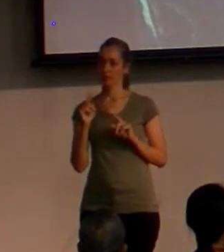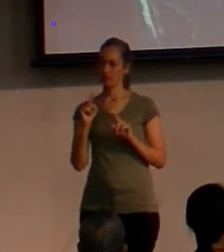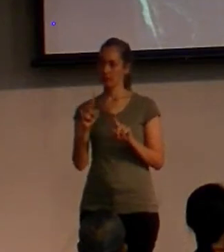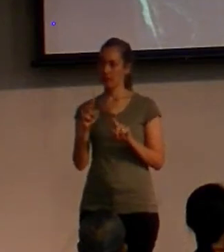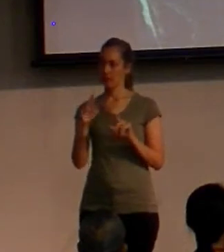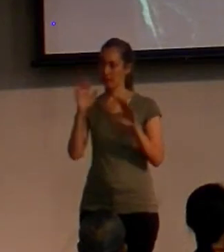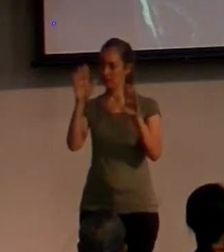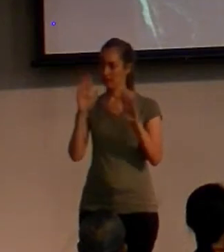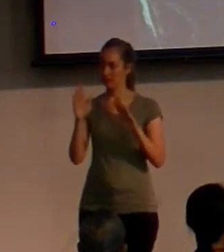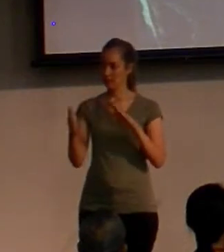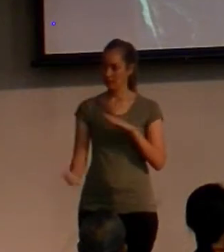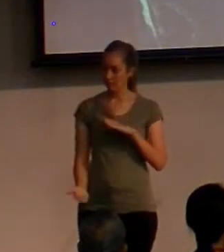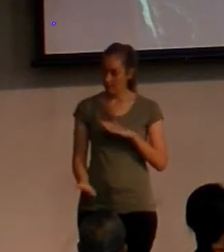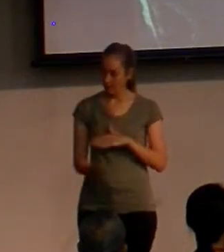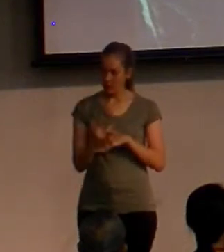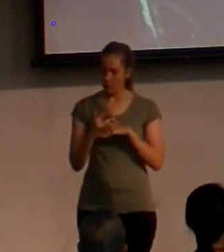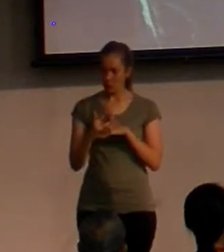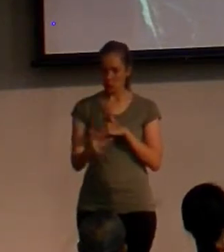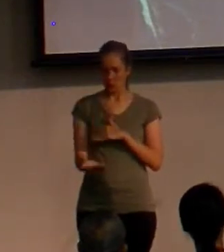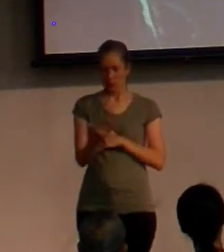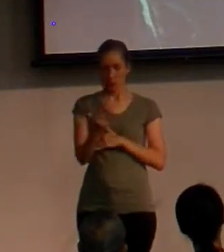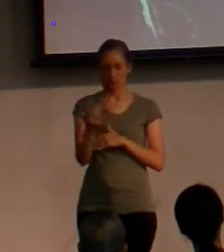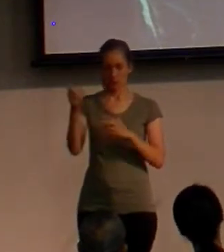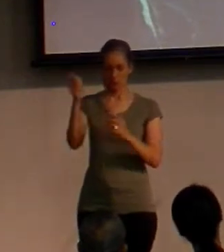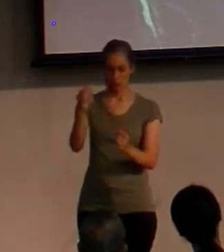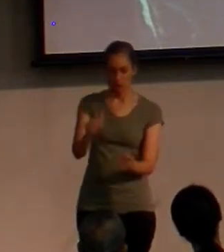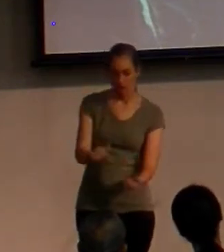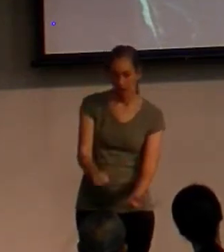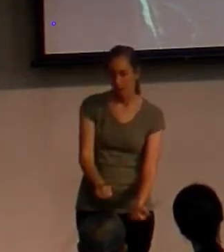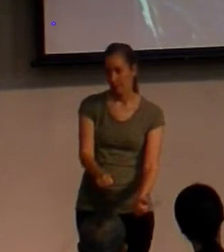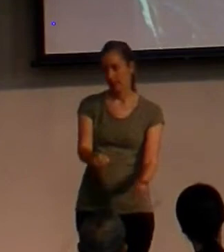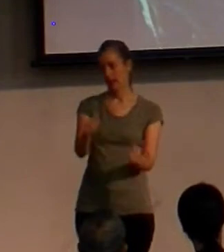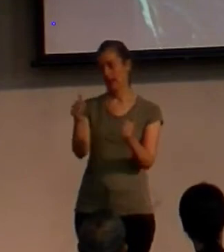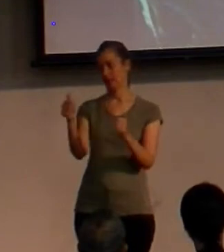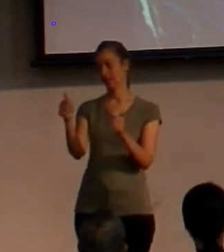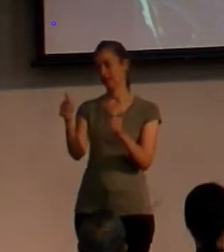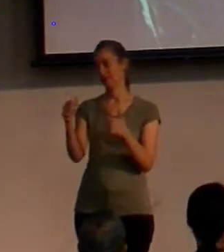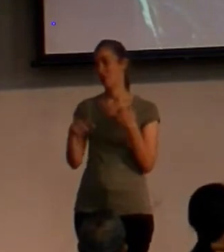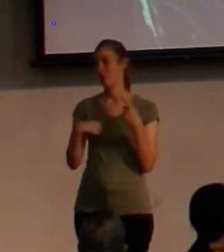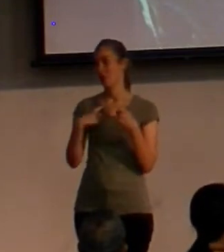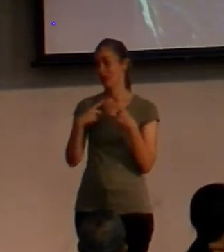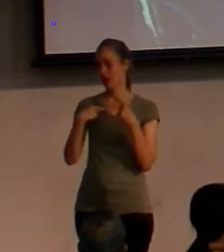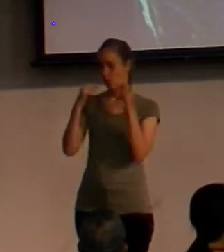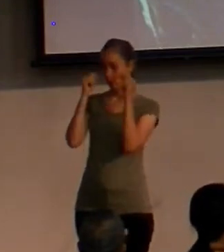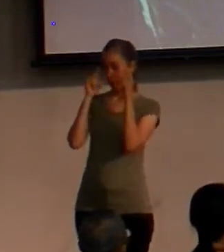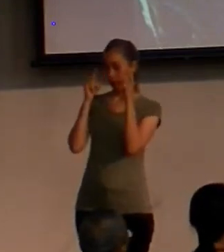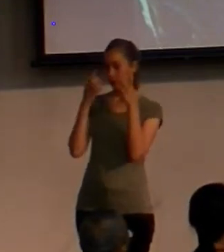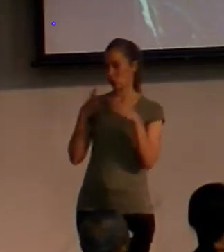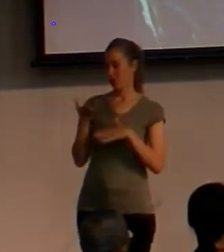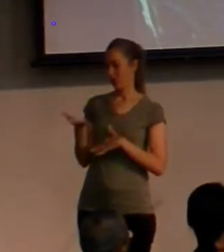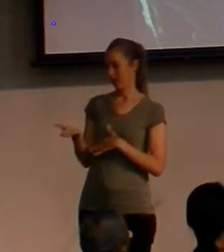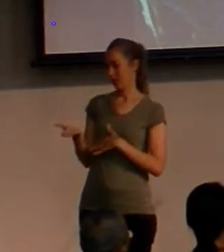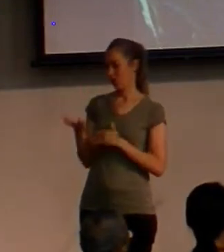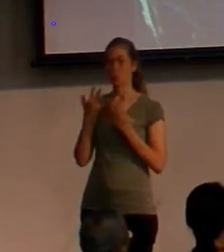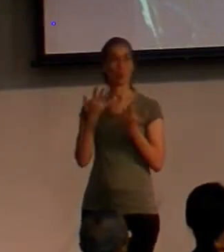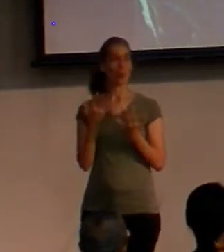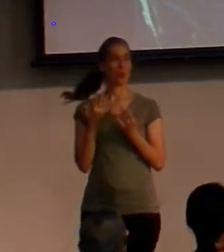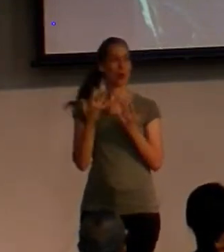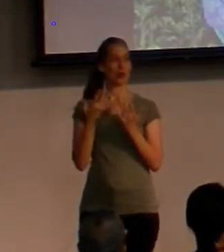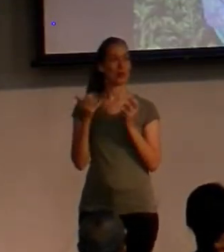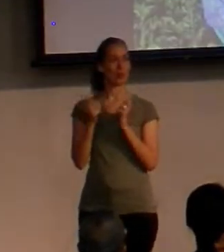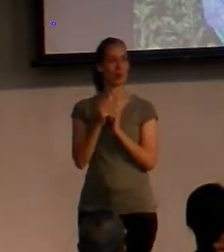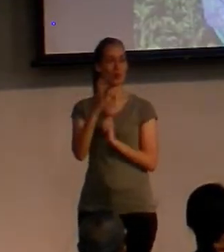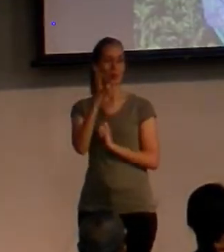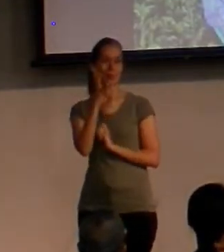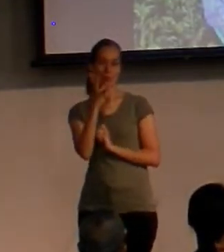Sunday morning real early to be baptized. She was there when I got out of bed, waiting, her and her